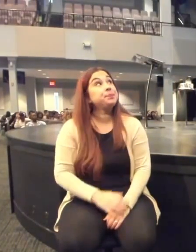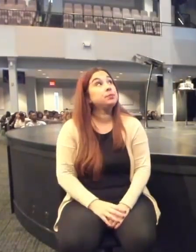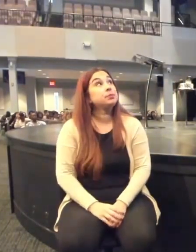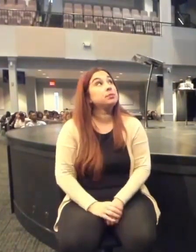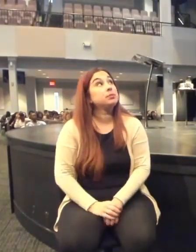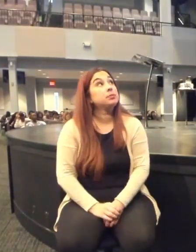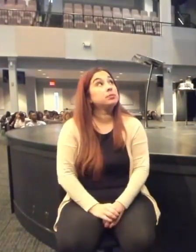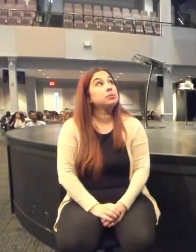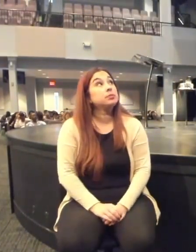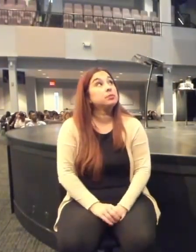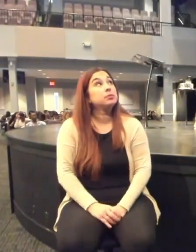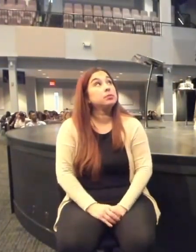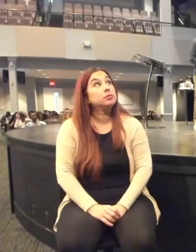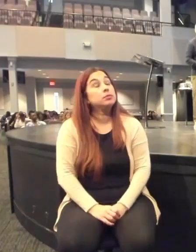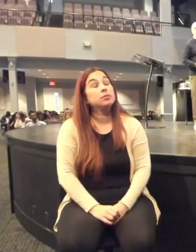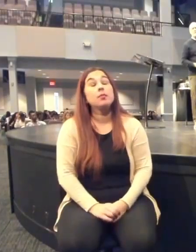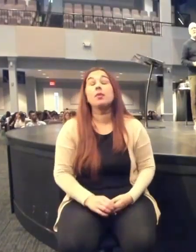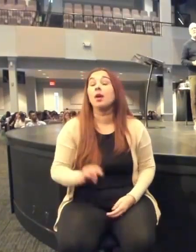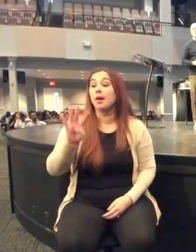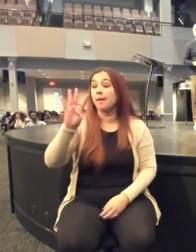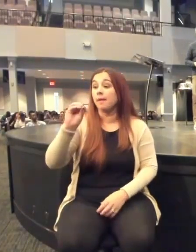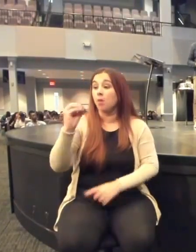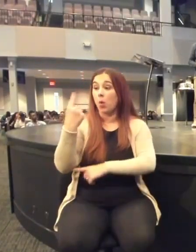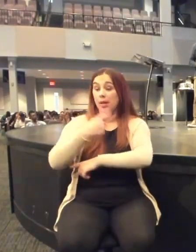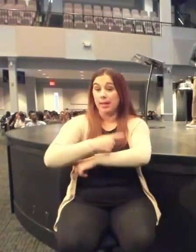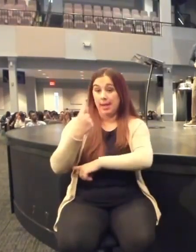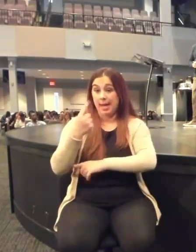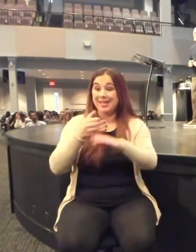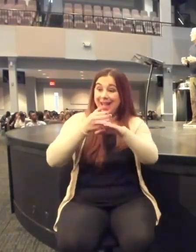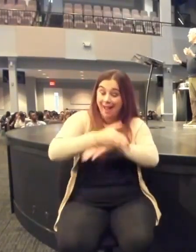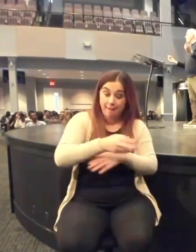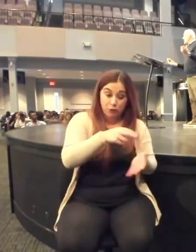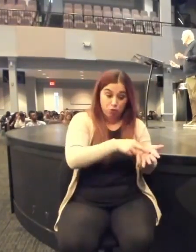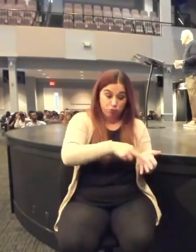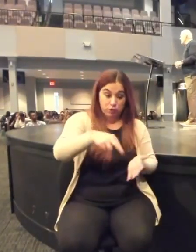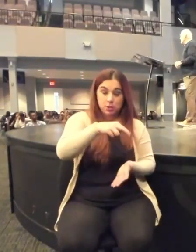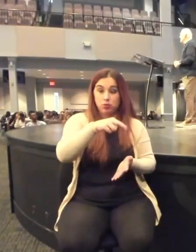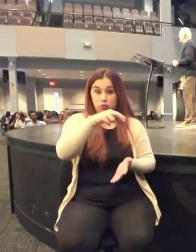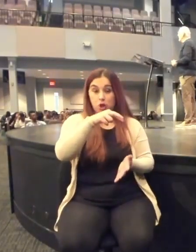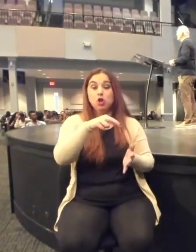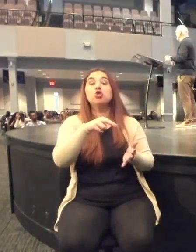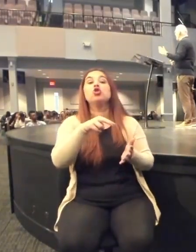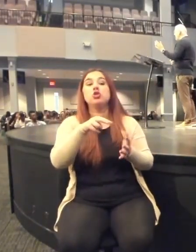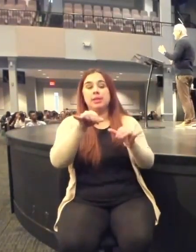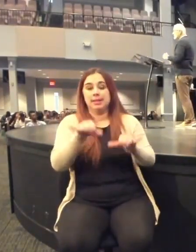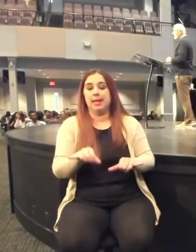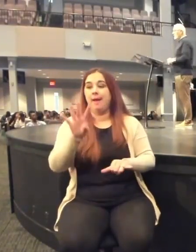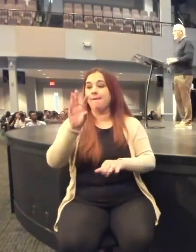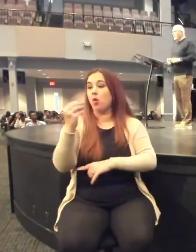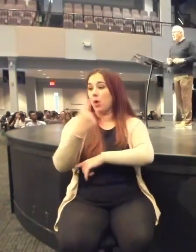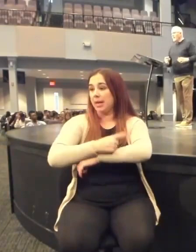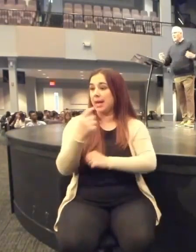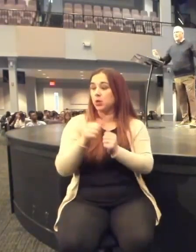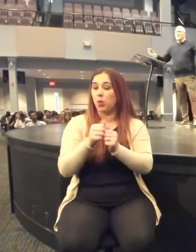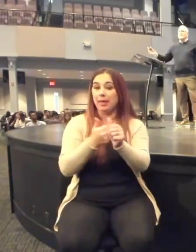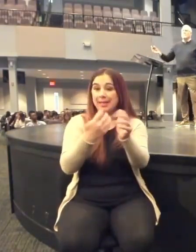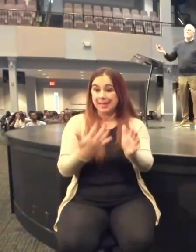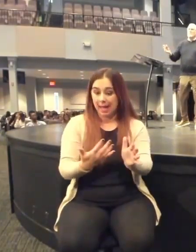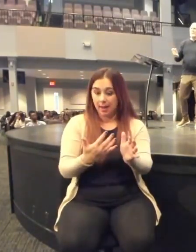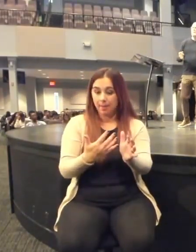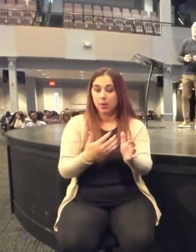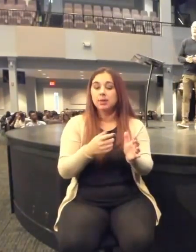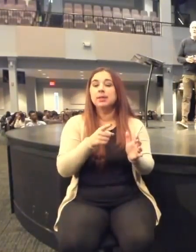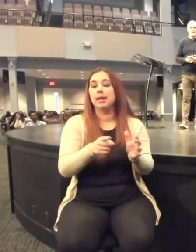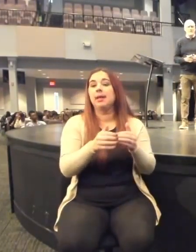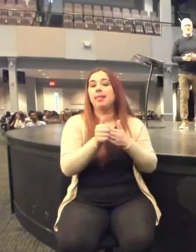And then 40 days later, after his resurrection, he spent 40 days with his disciples, and 40 days later, he leads them